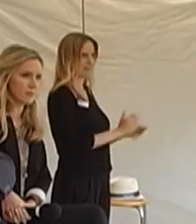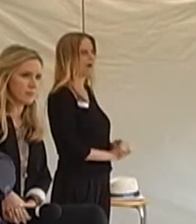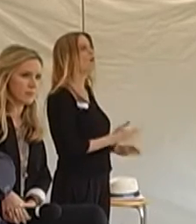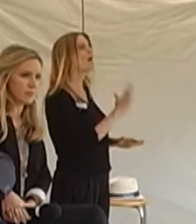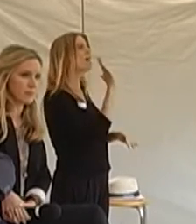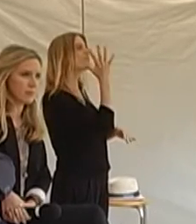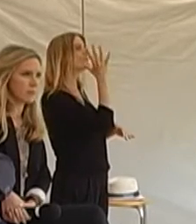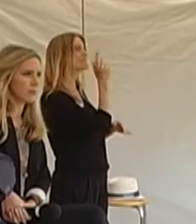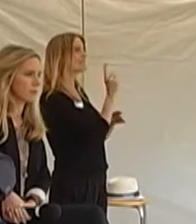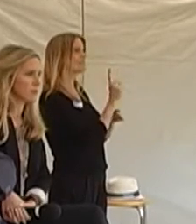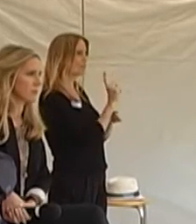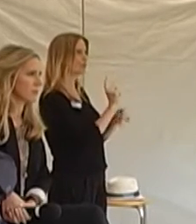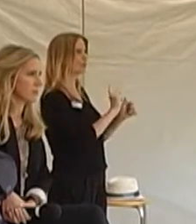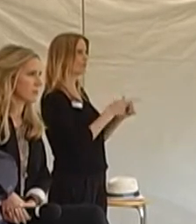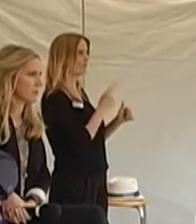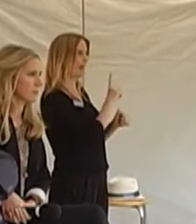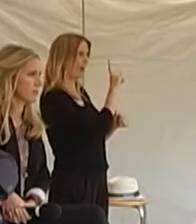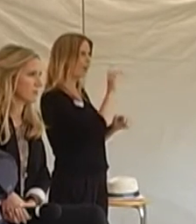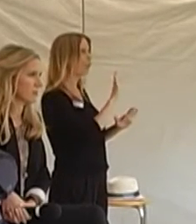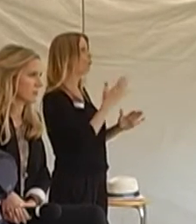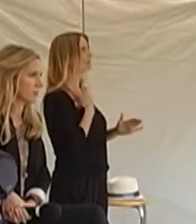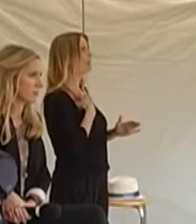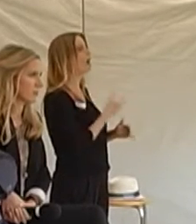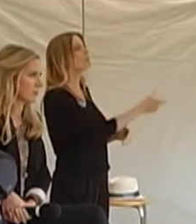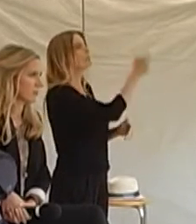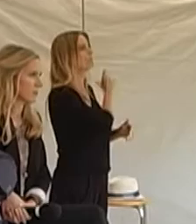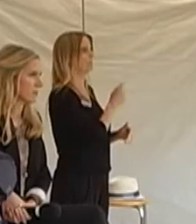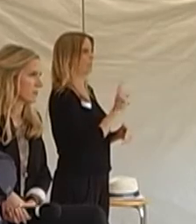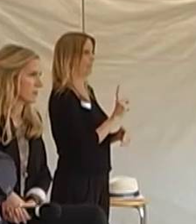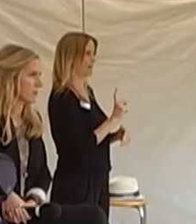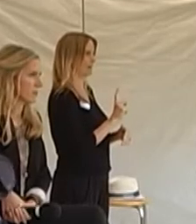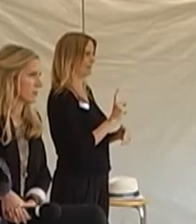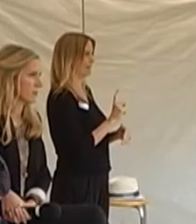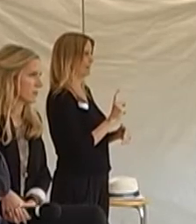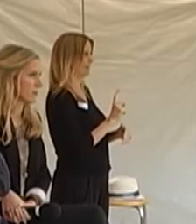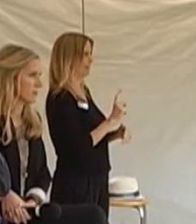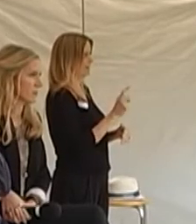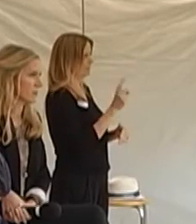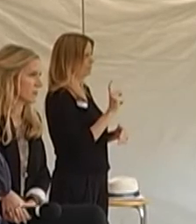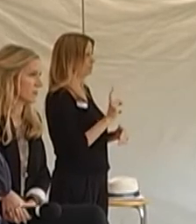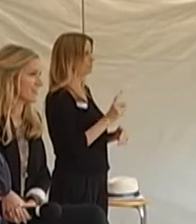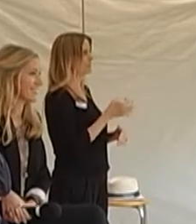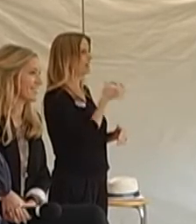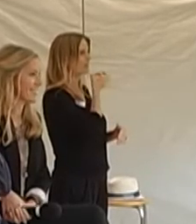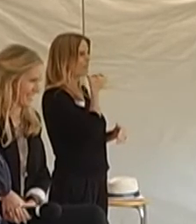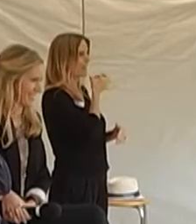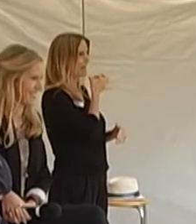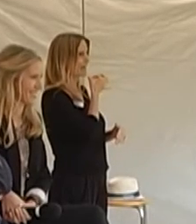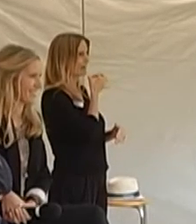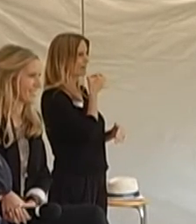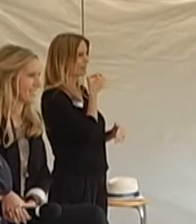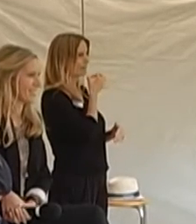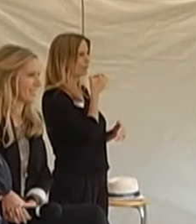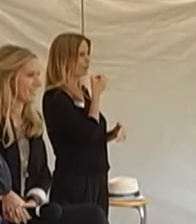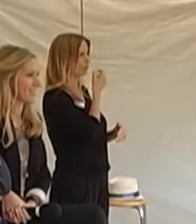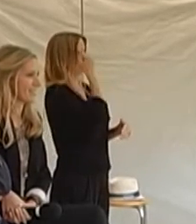15 minutes left, so if you want to throw something out, something that we have completely ignored,